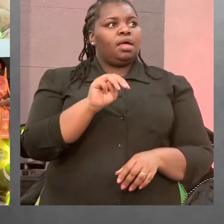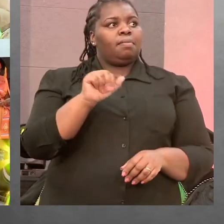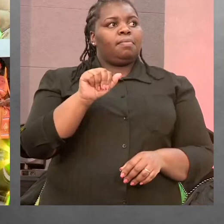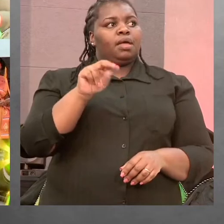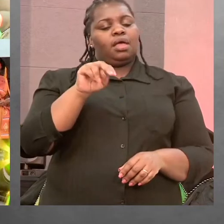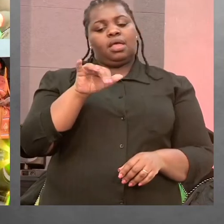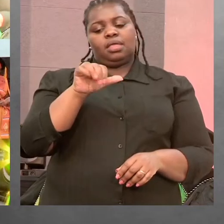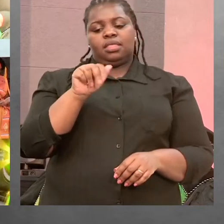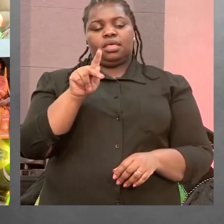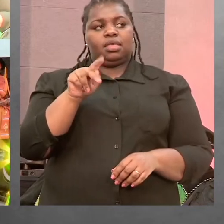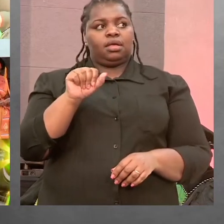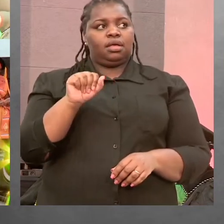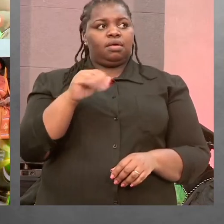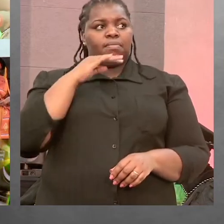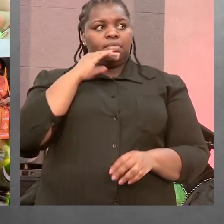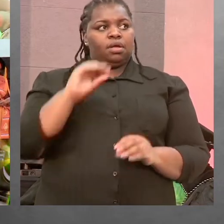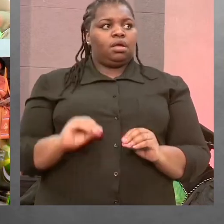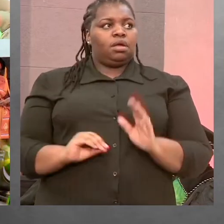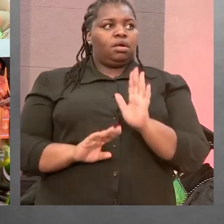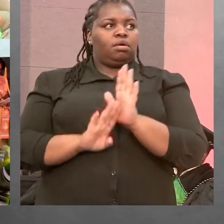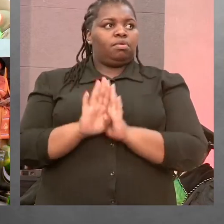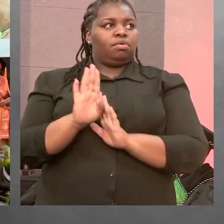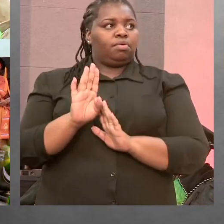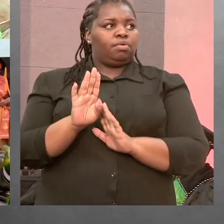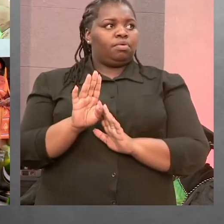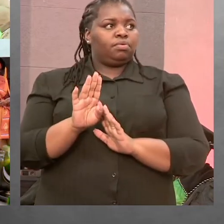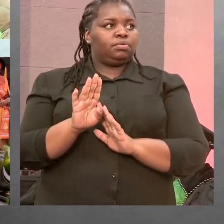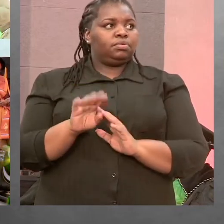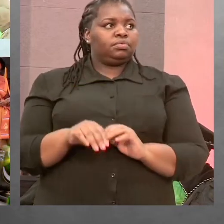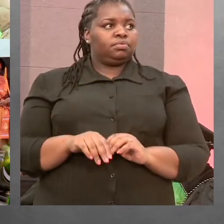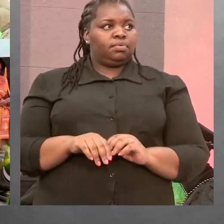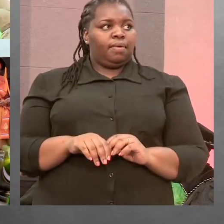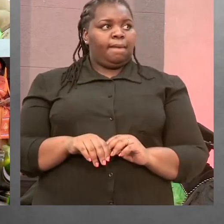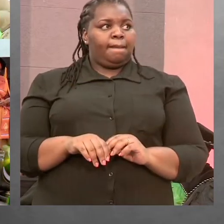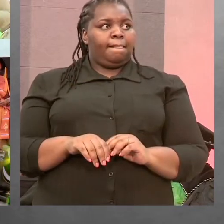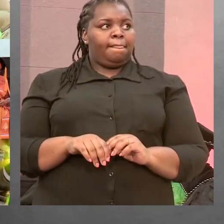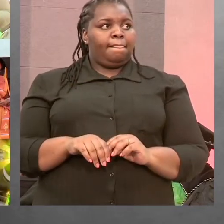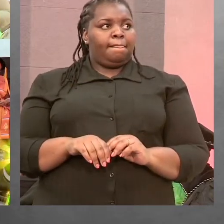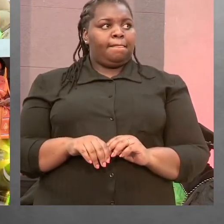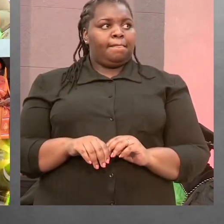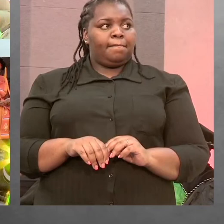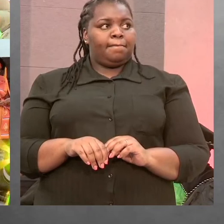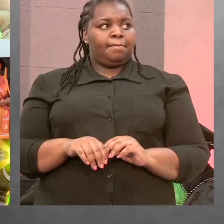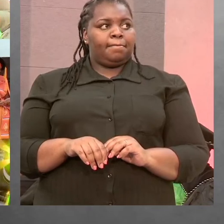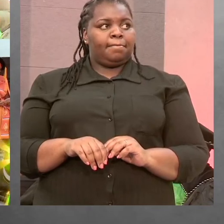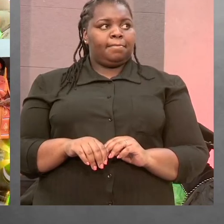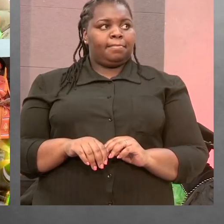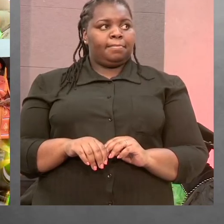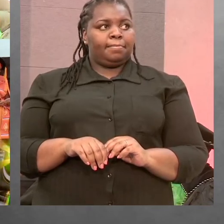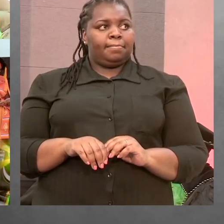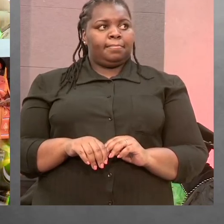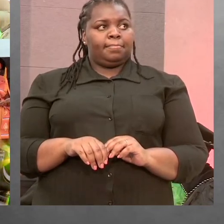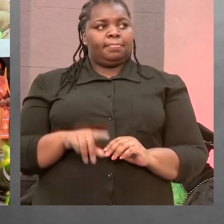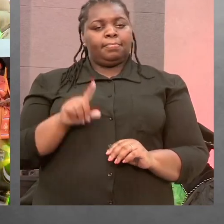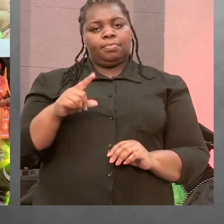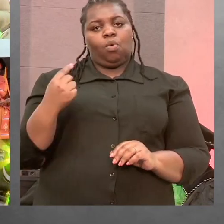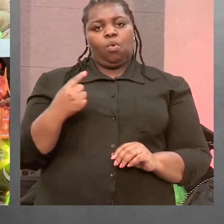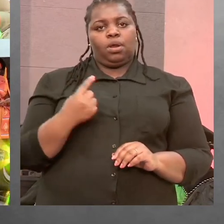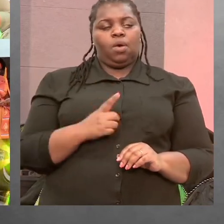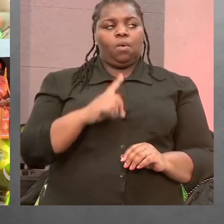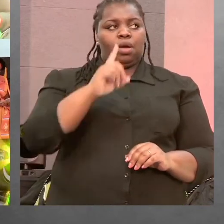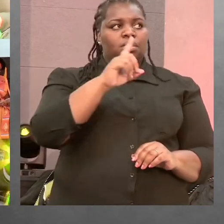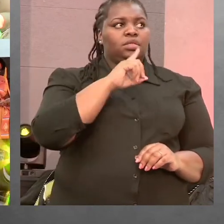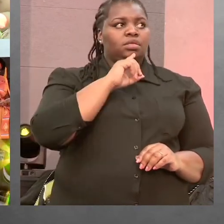Rulwa, grows in multiples. So, in 2012, only